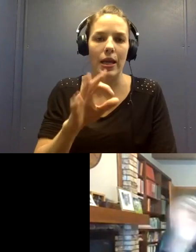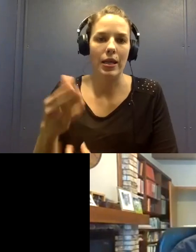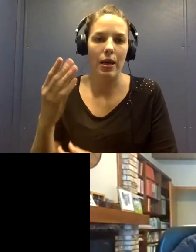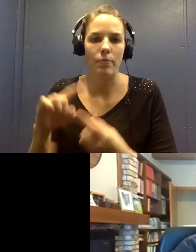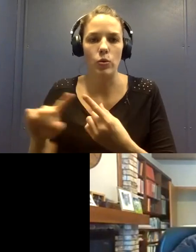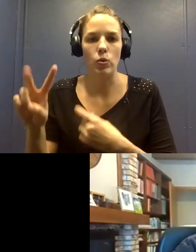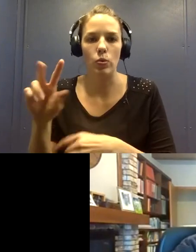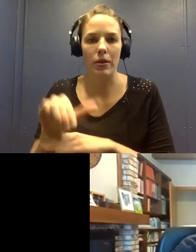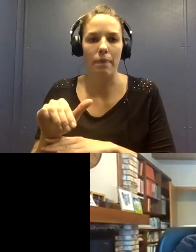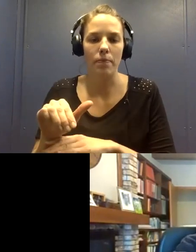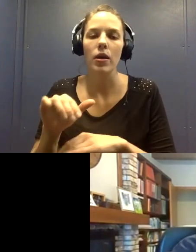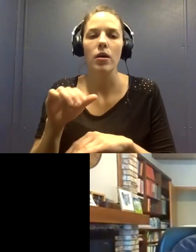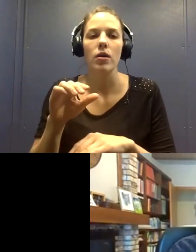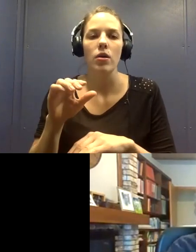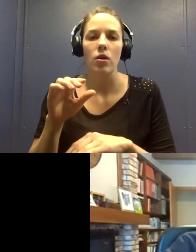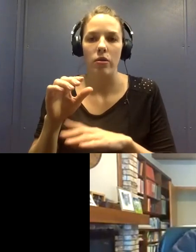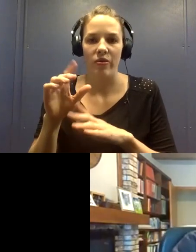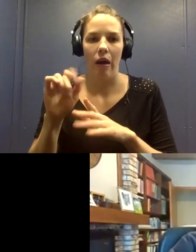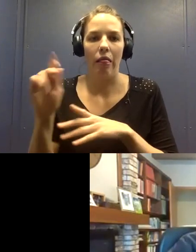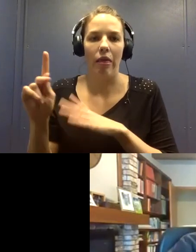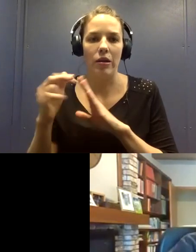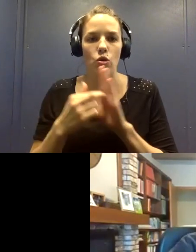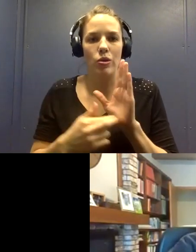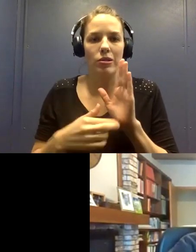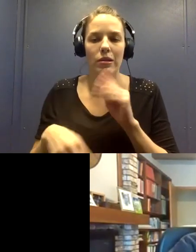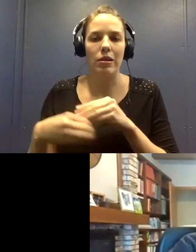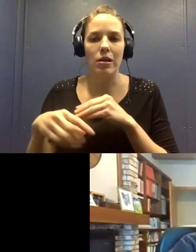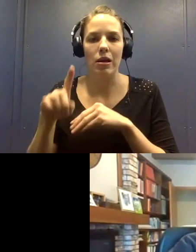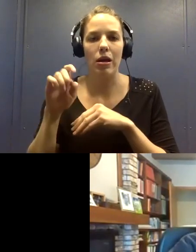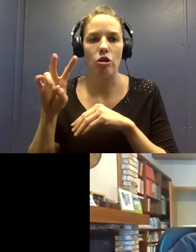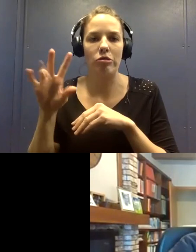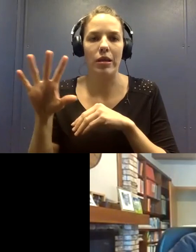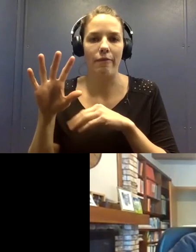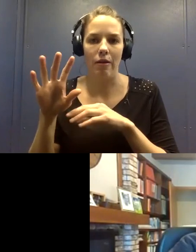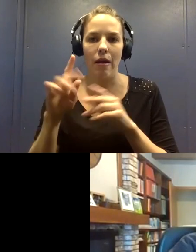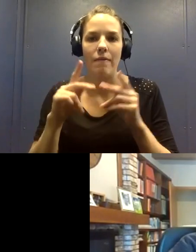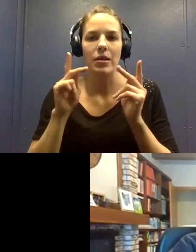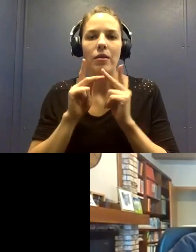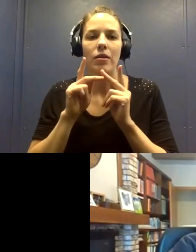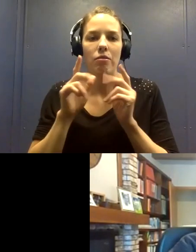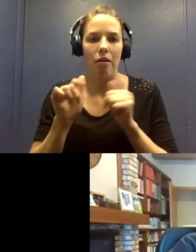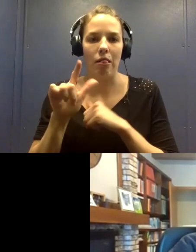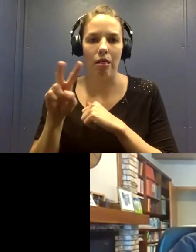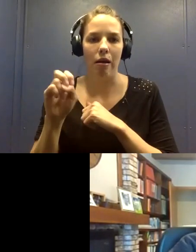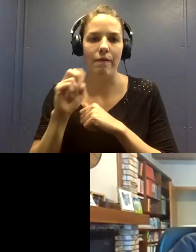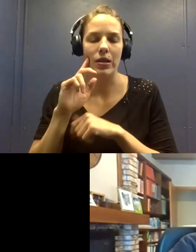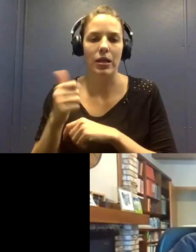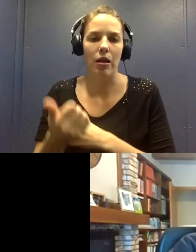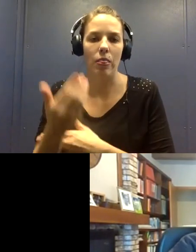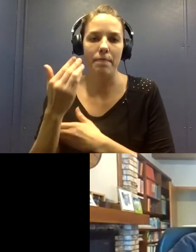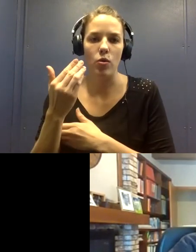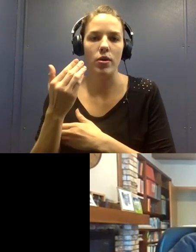p.m. The link to register for the additional 175 slots will go live at 10 a.m.